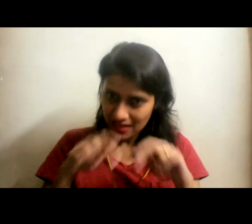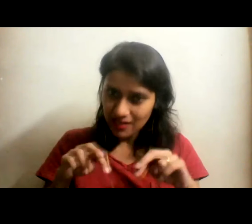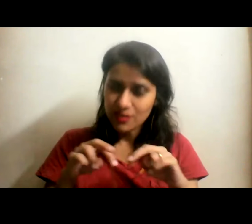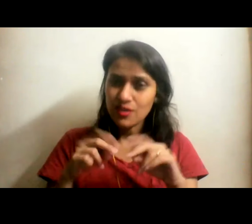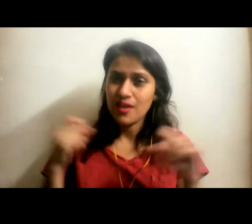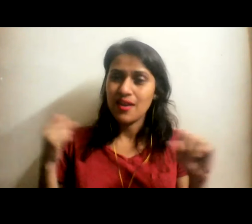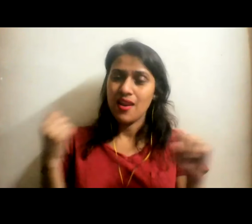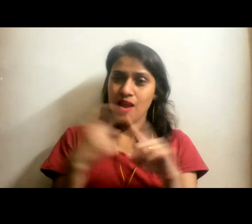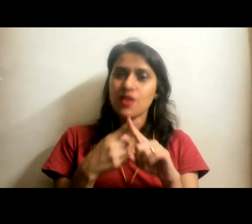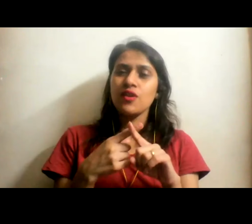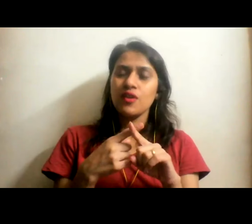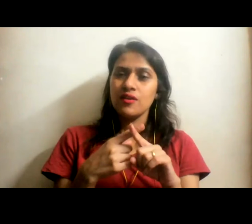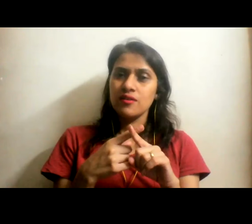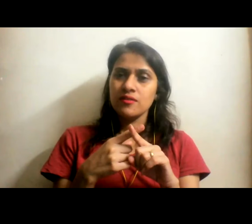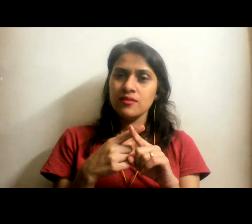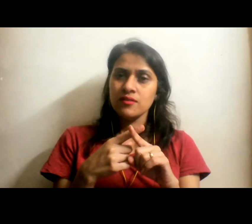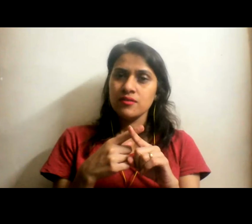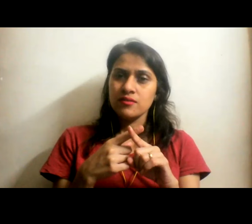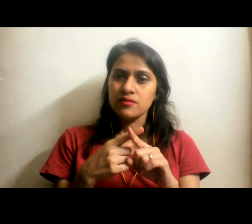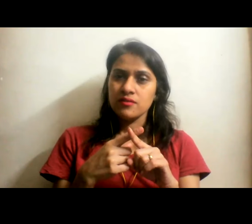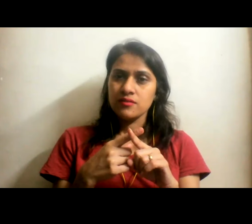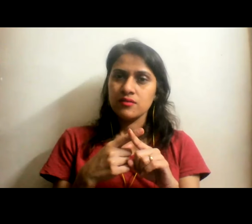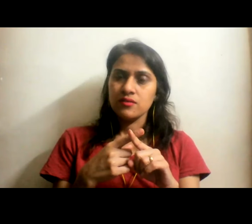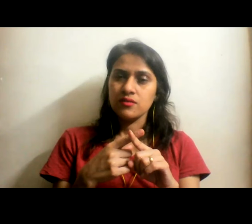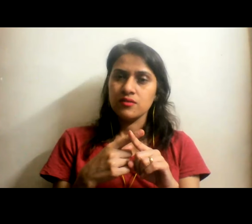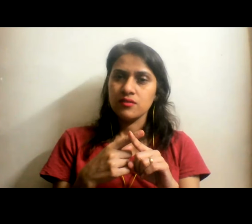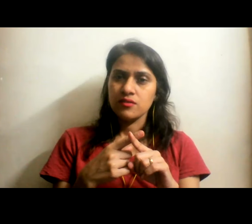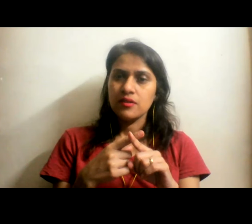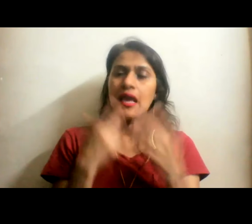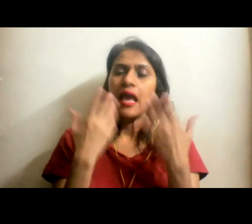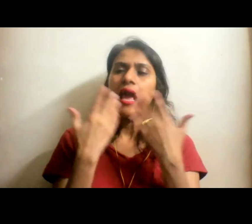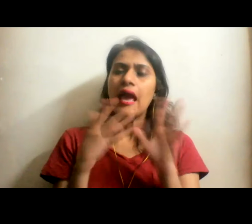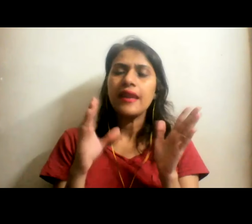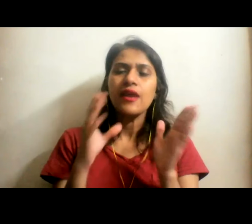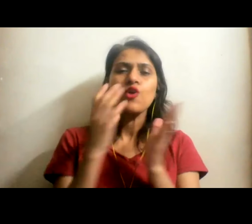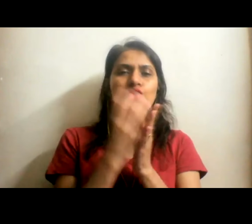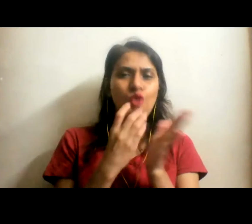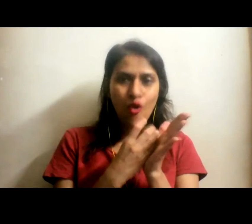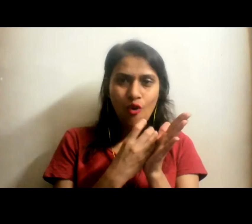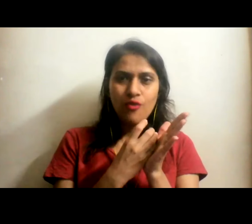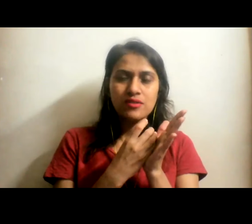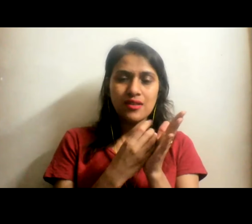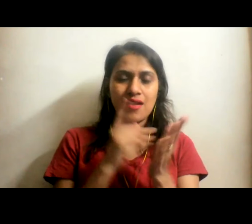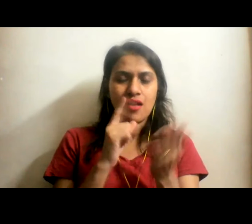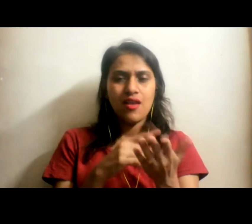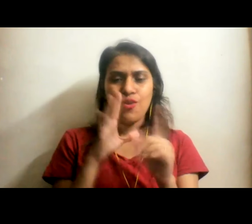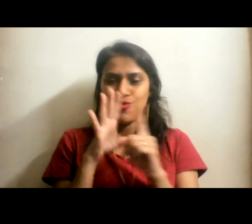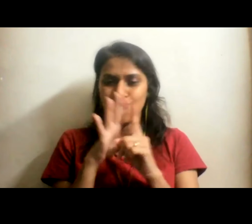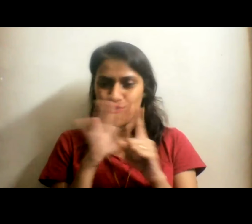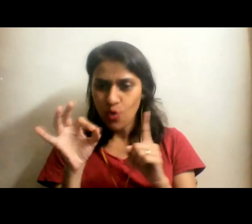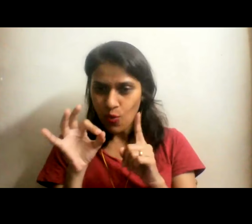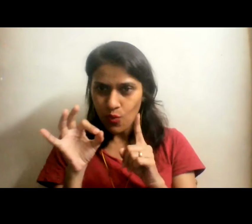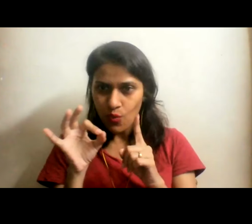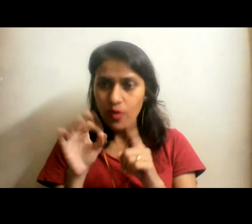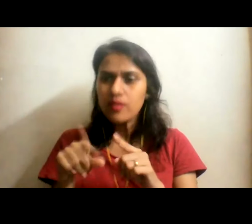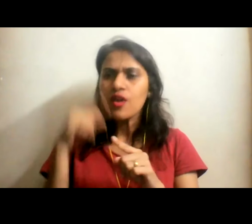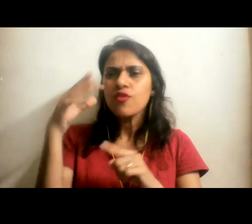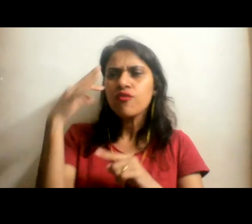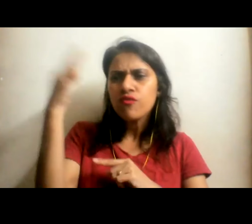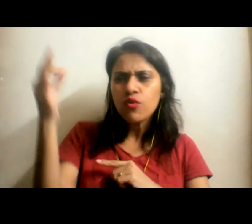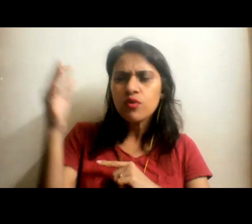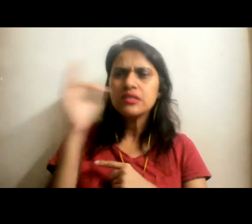to the cause and effect of certain things. Okay, so when you're saying that you're researching the use